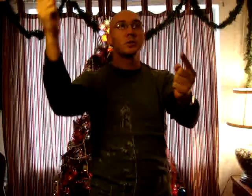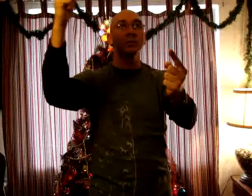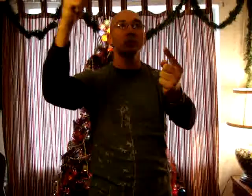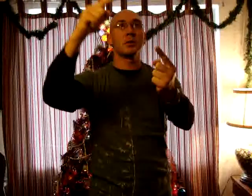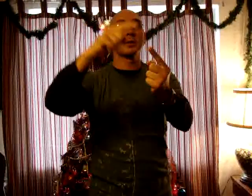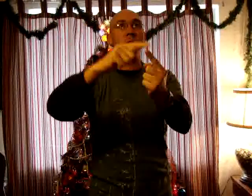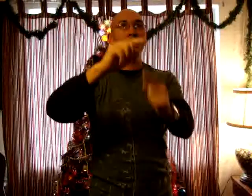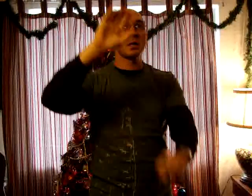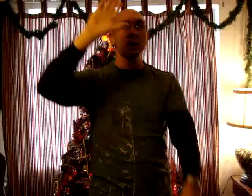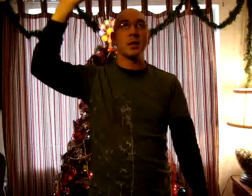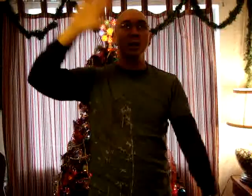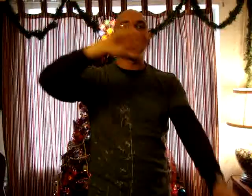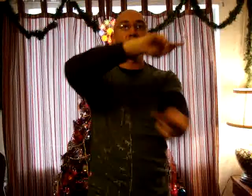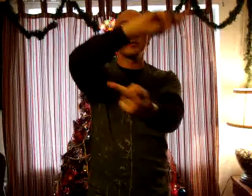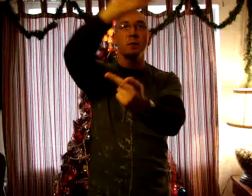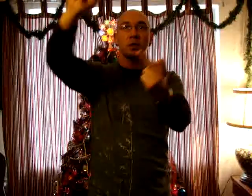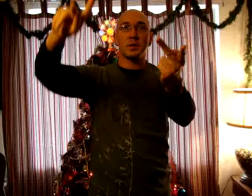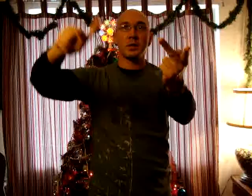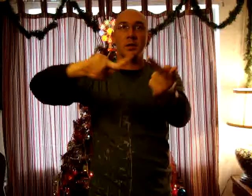to thy perfect